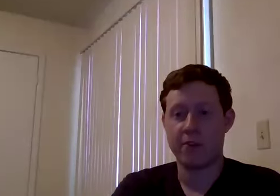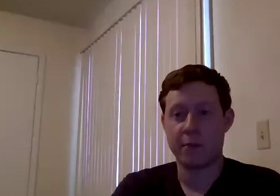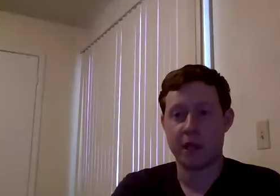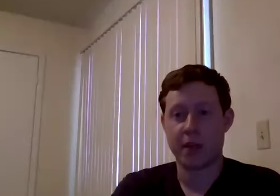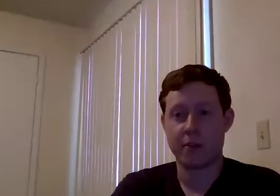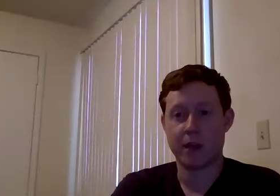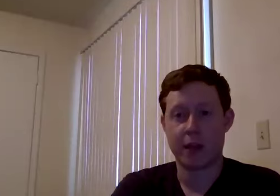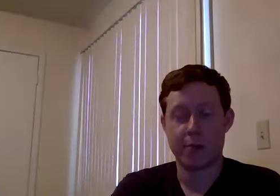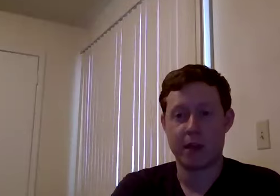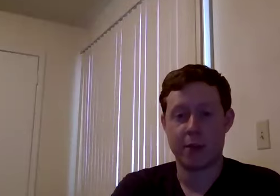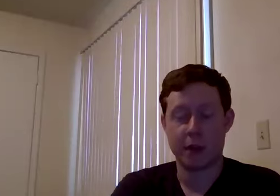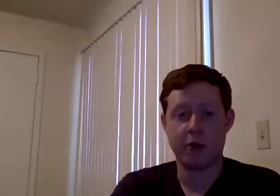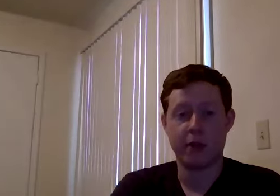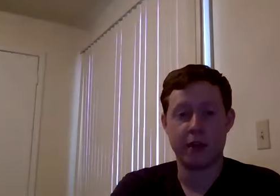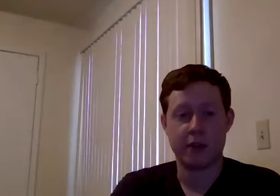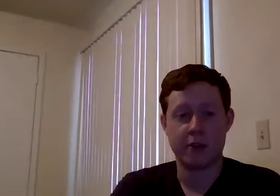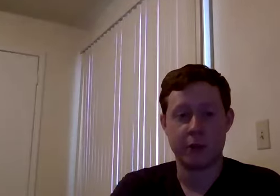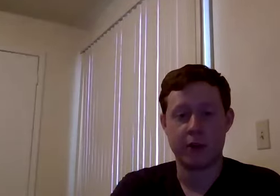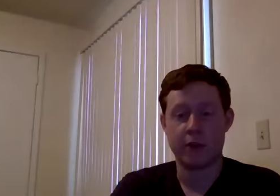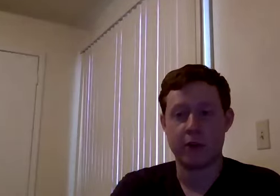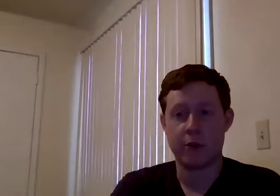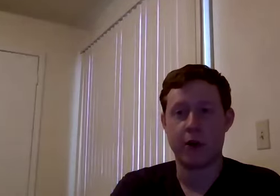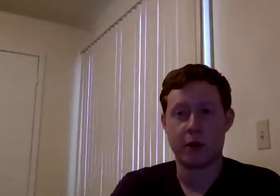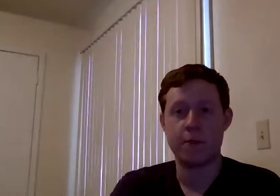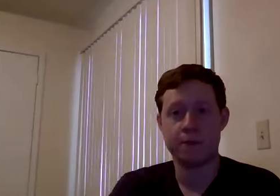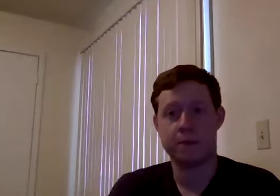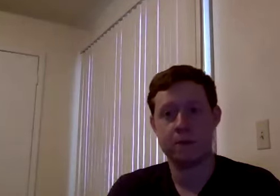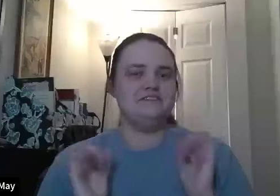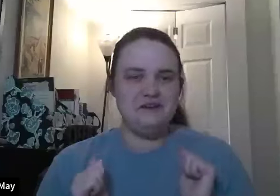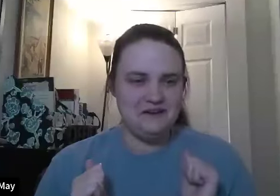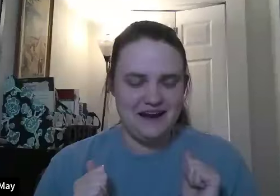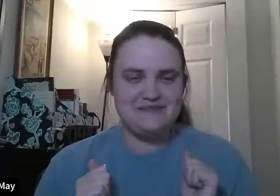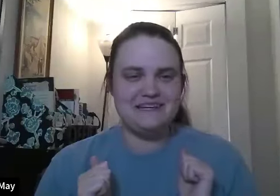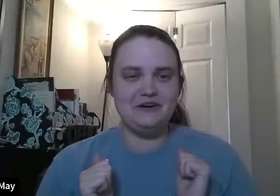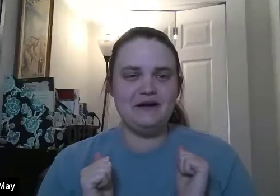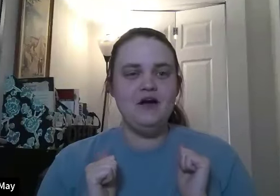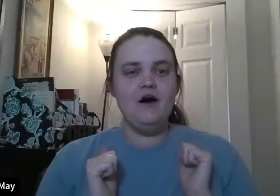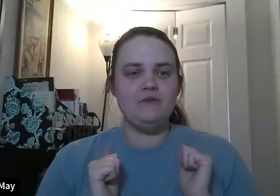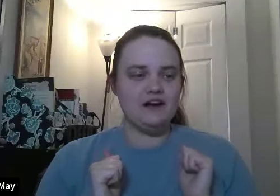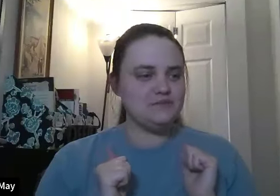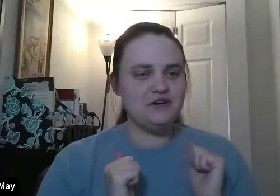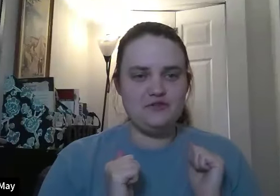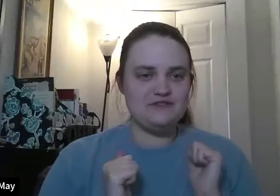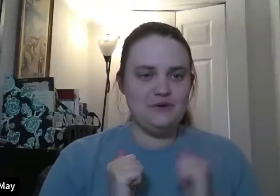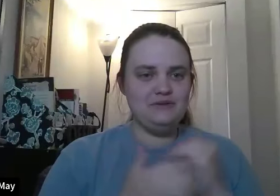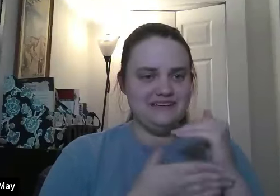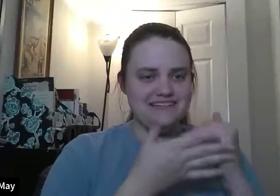basic beginnings of time. But yeah, we had only done days Yeah. of the week as far as I recall. Perfect. Okay, good. I was sitting here going, oh my gosh, I'm going to go through this whole list